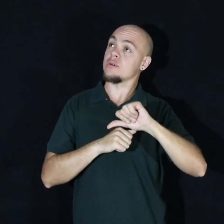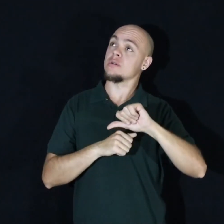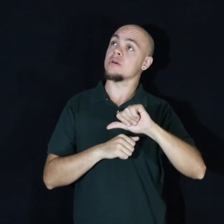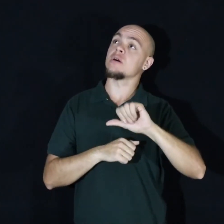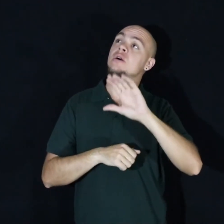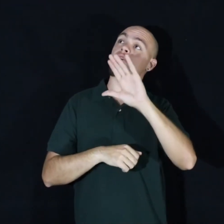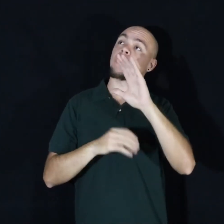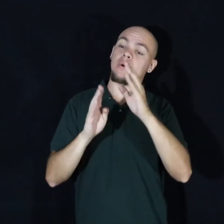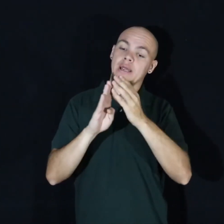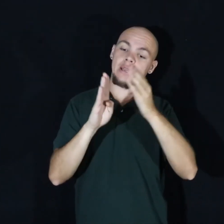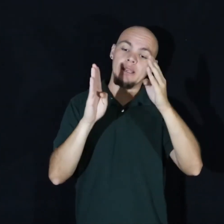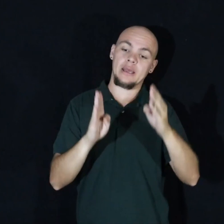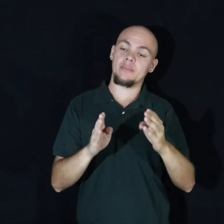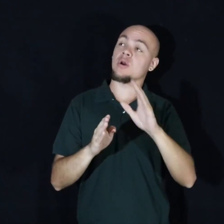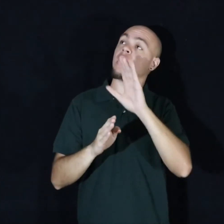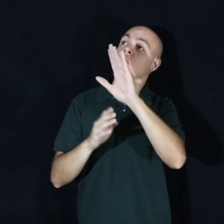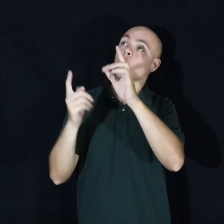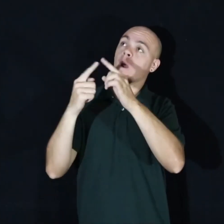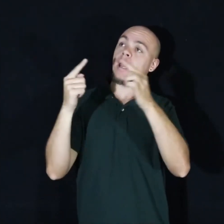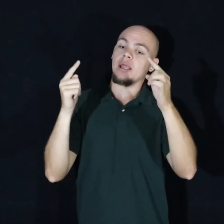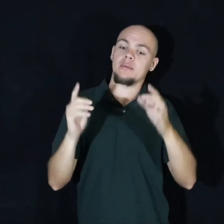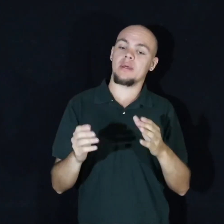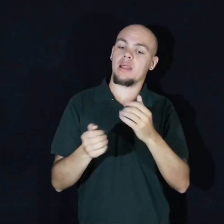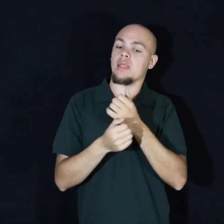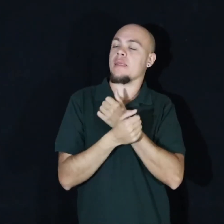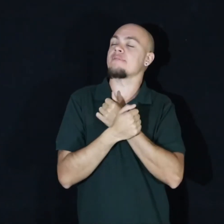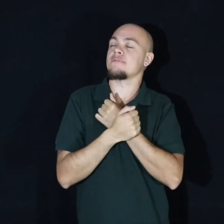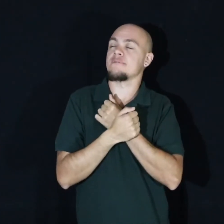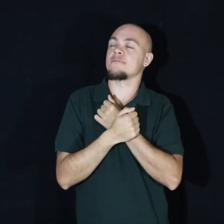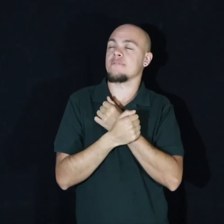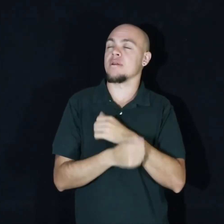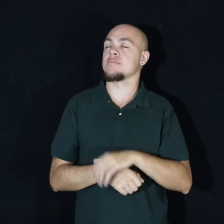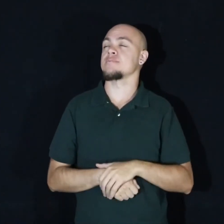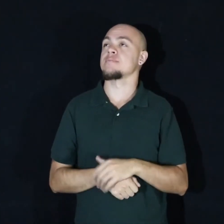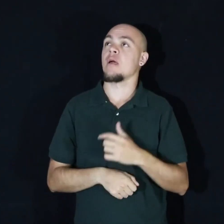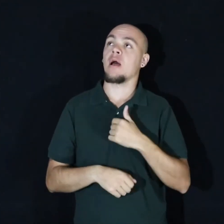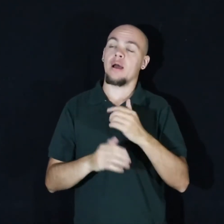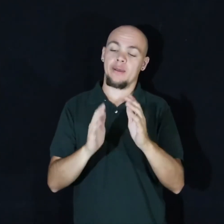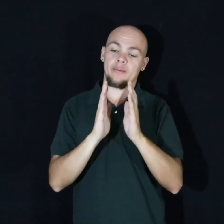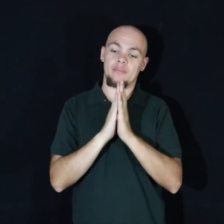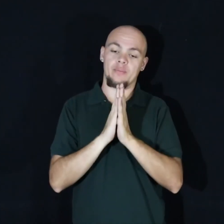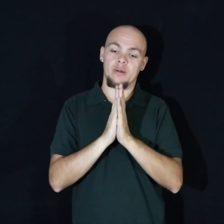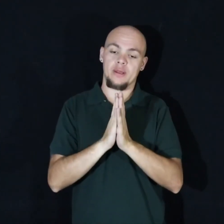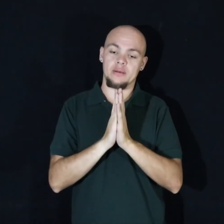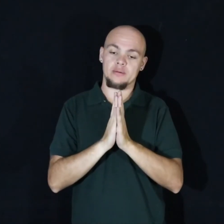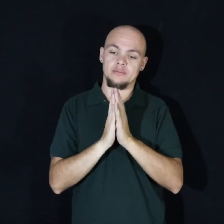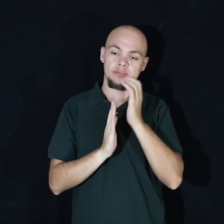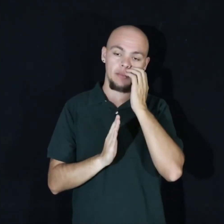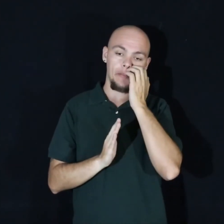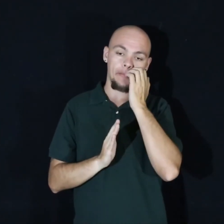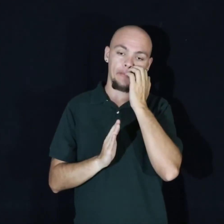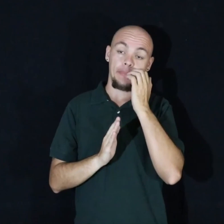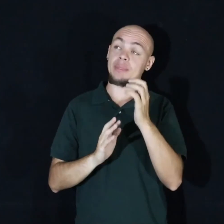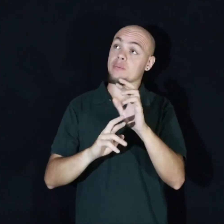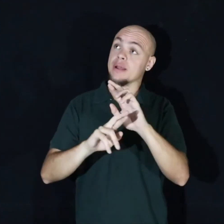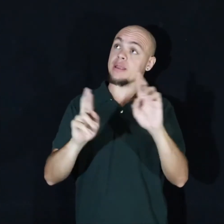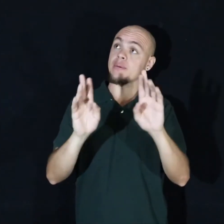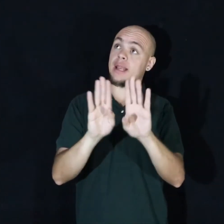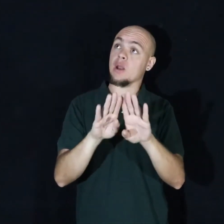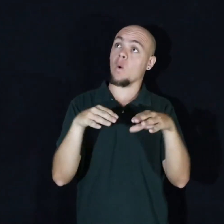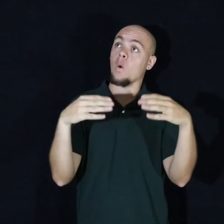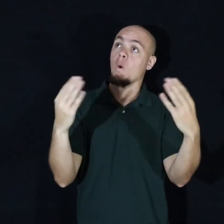again, love one another, love your neighbor, love your enemy. Father, I pray for us as